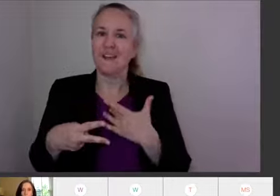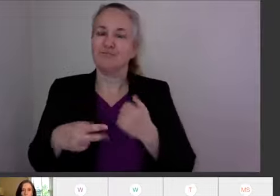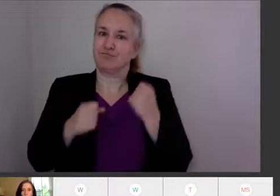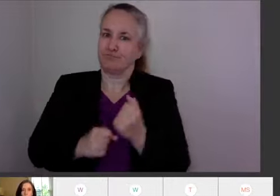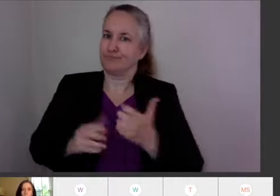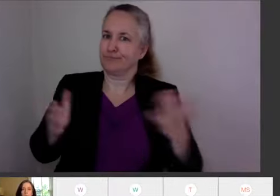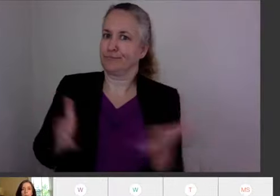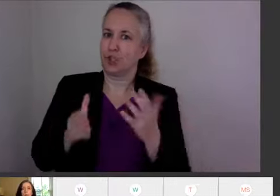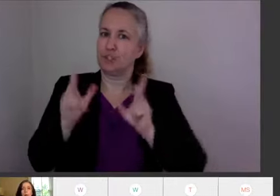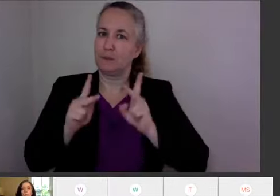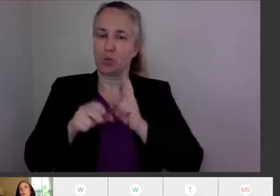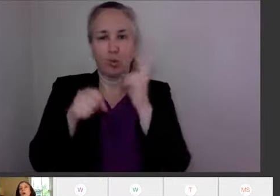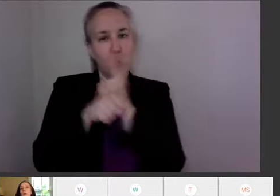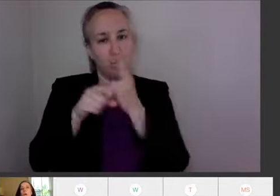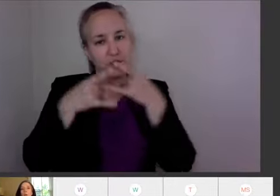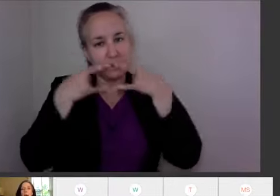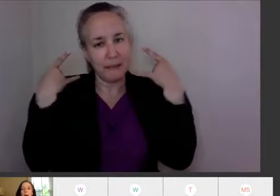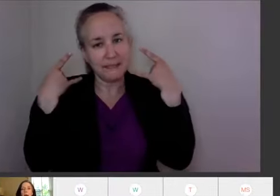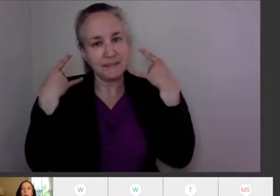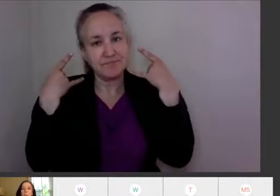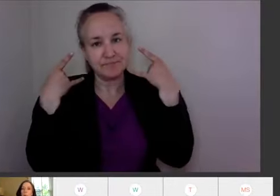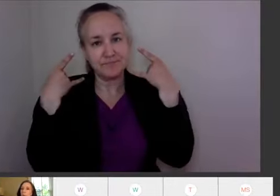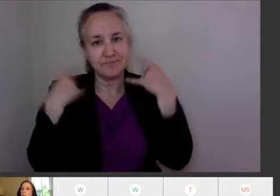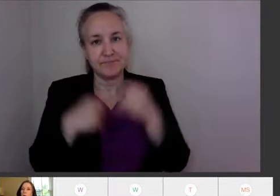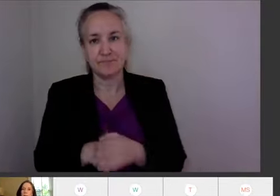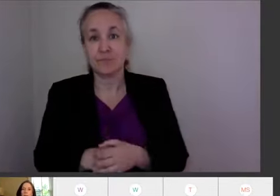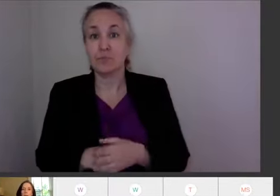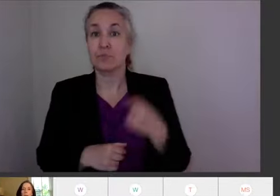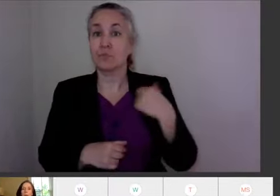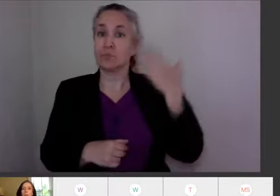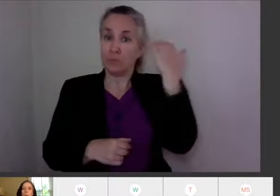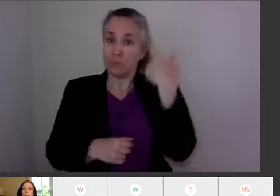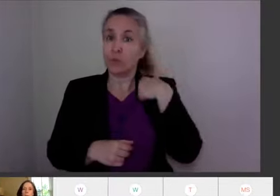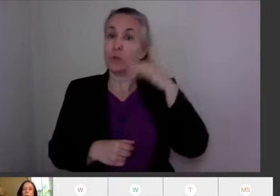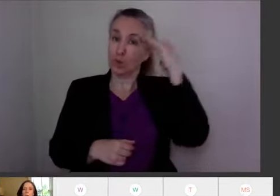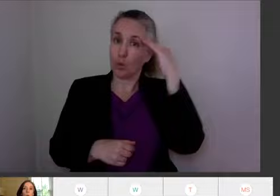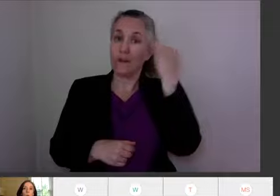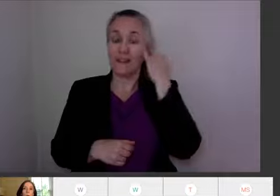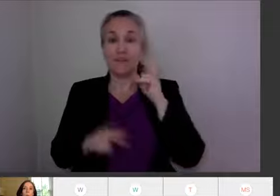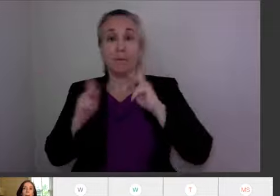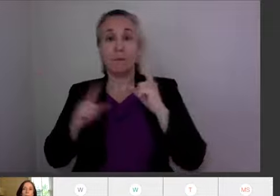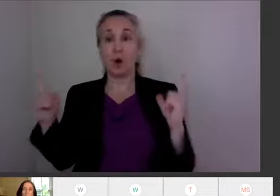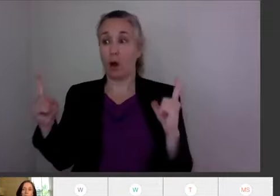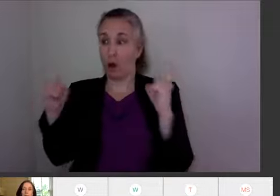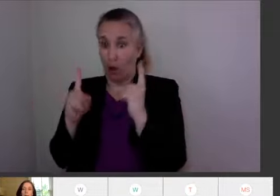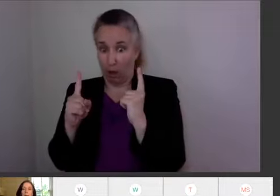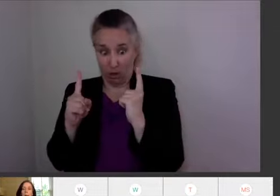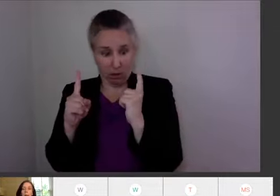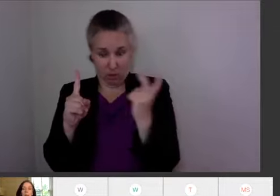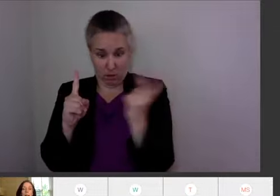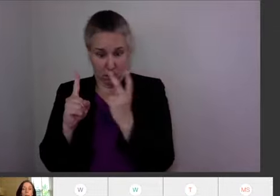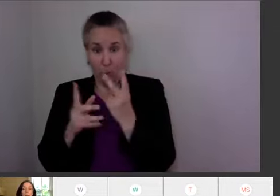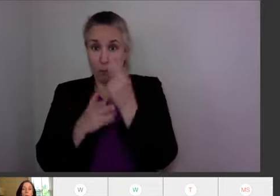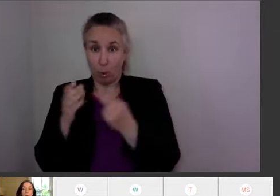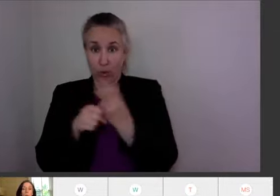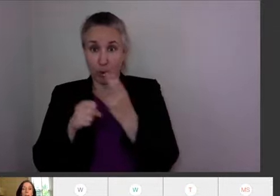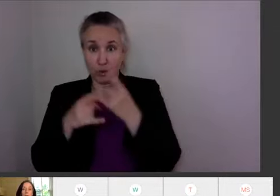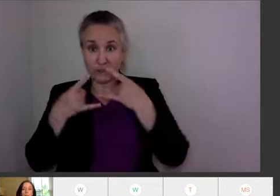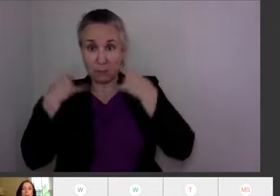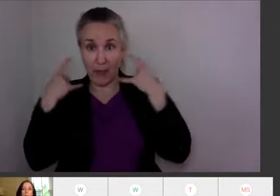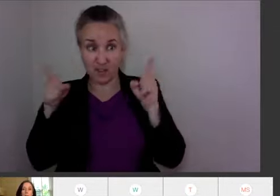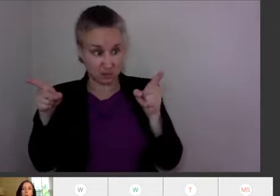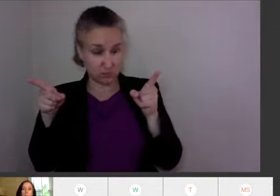wear masks. Because we know that if both parties in a conversation are wearing masks, they